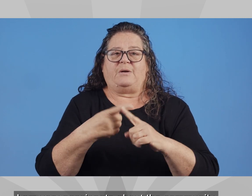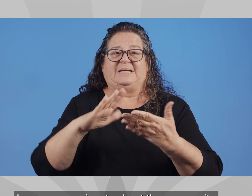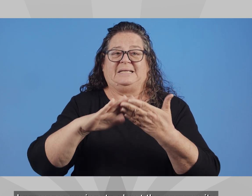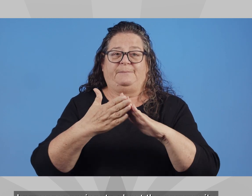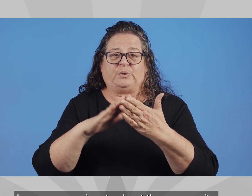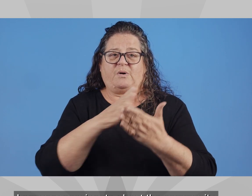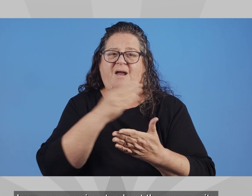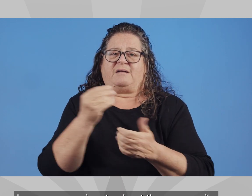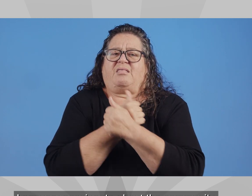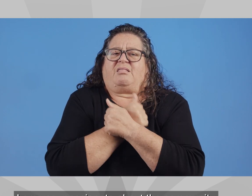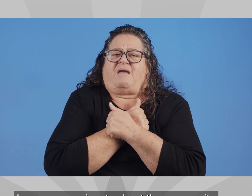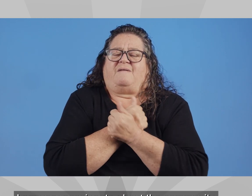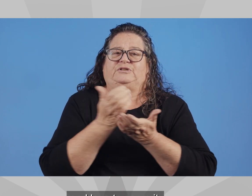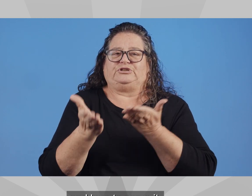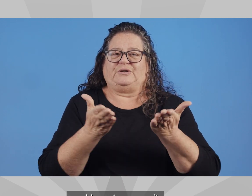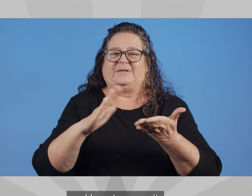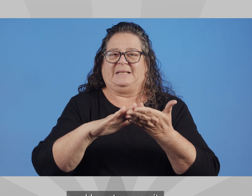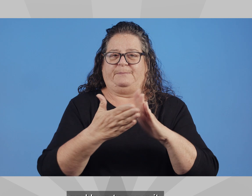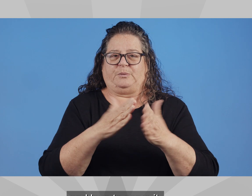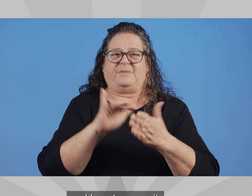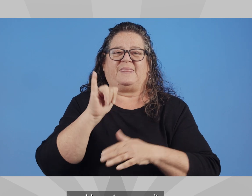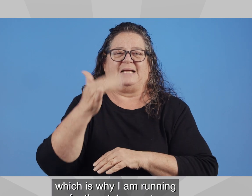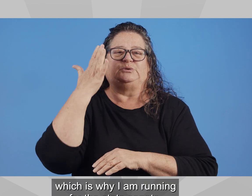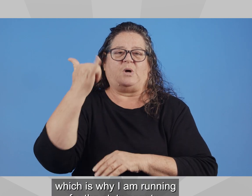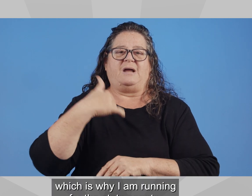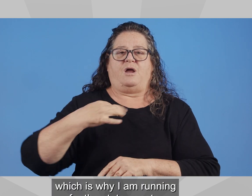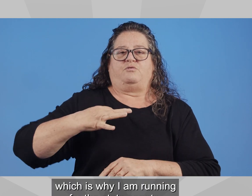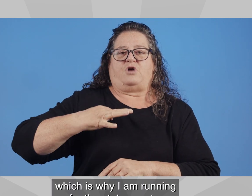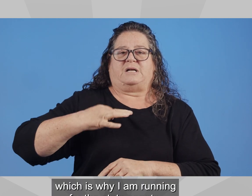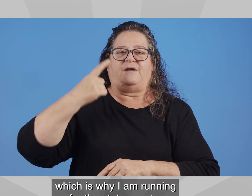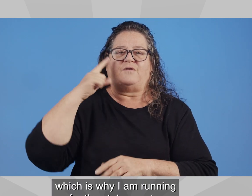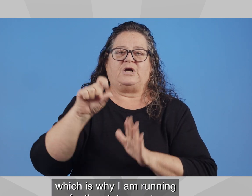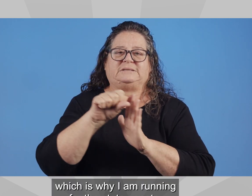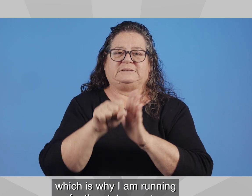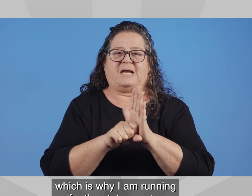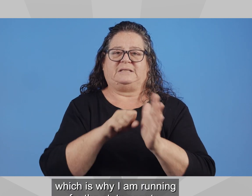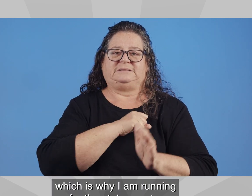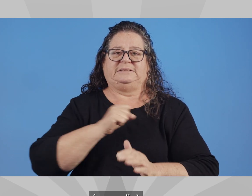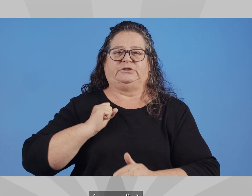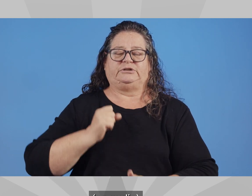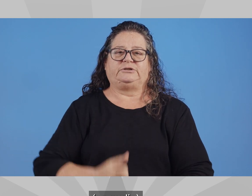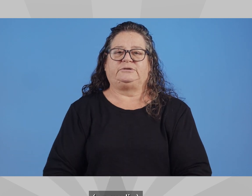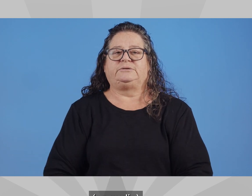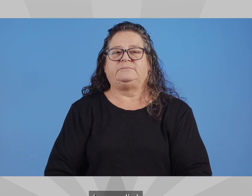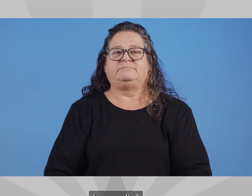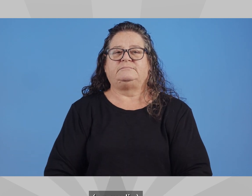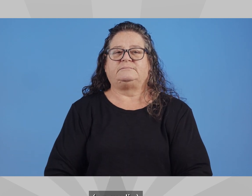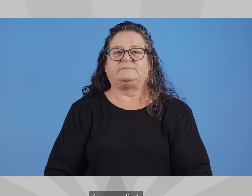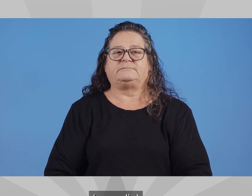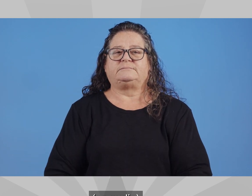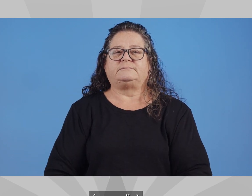I am very passionate about the community and love to serve it, which is why I am running for the state senate.